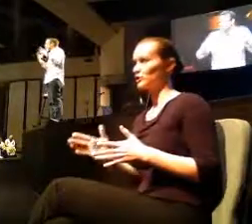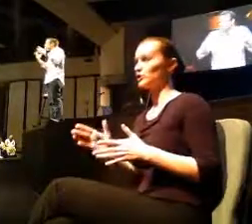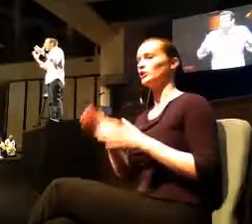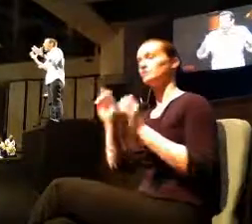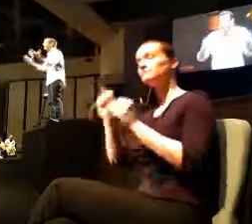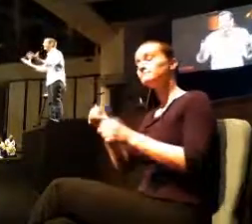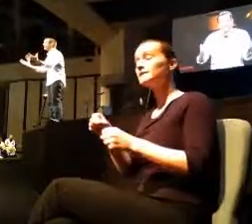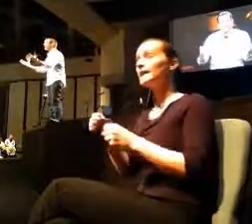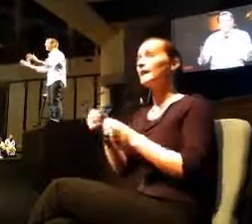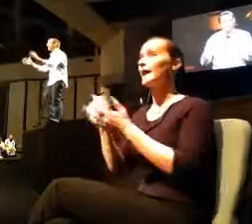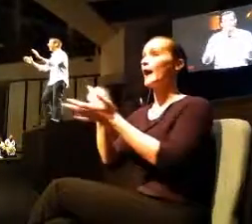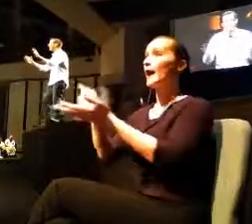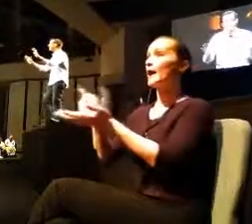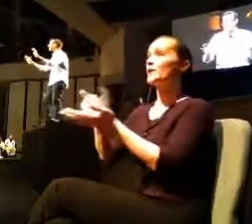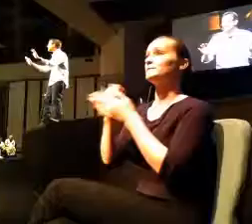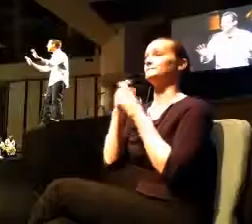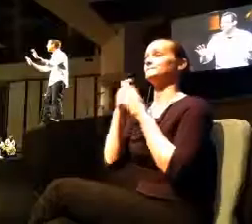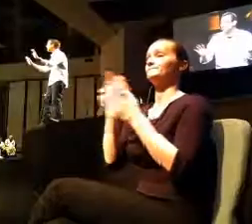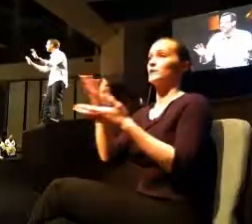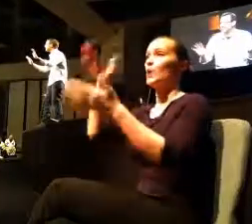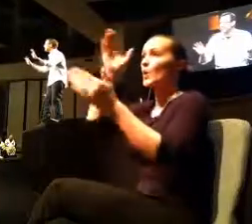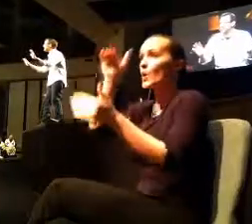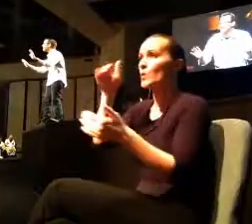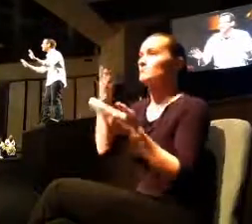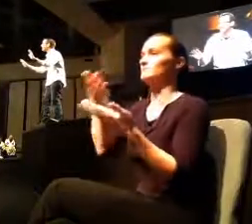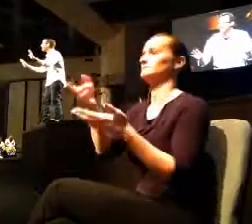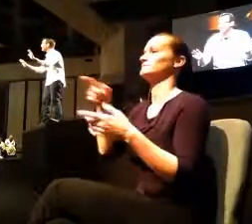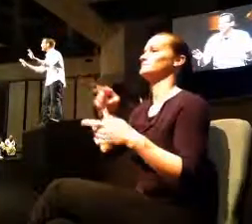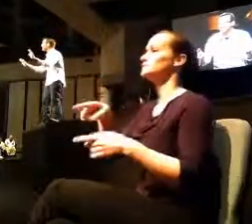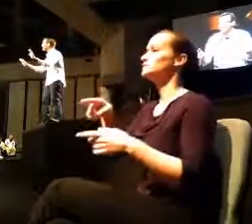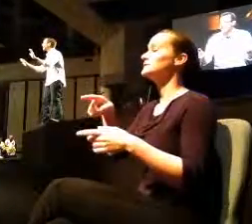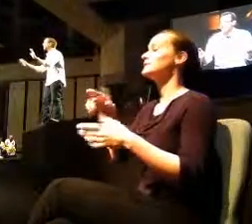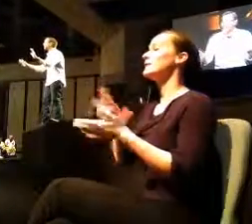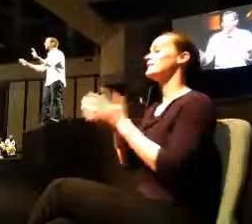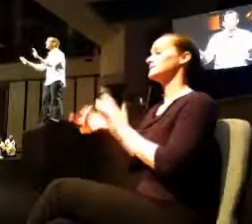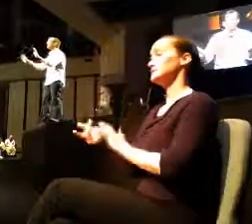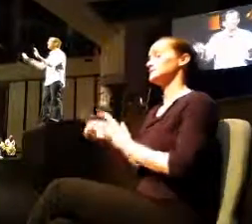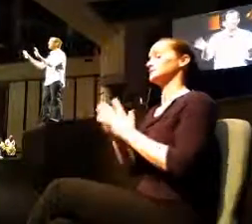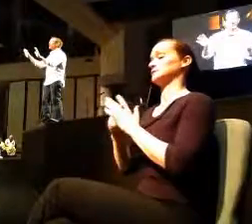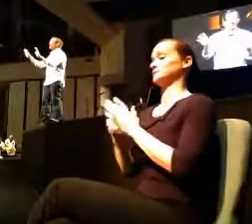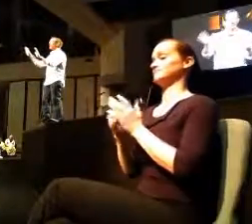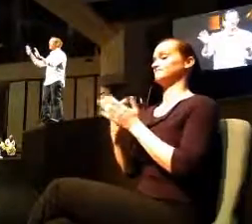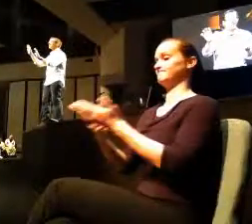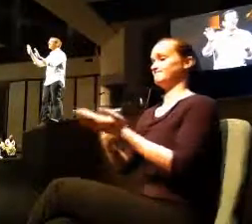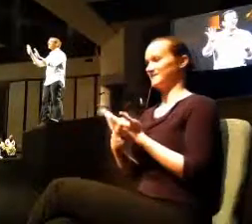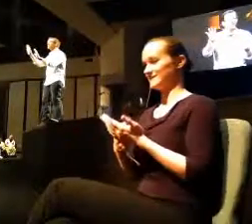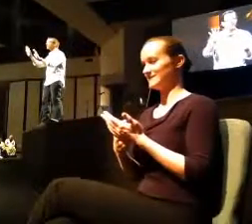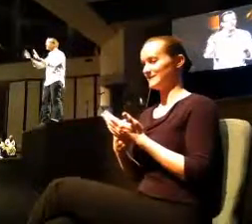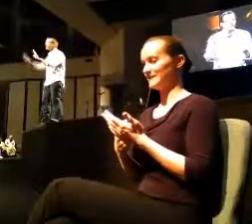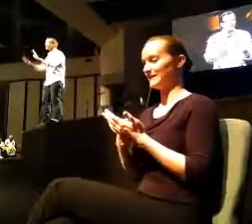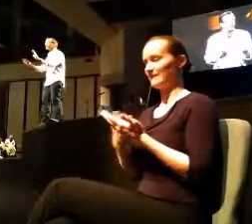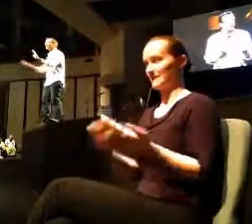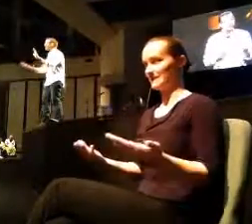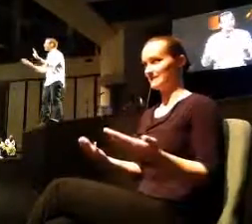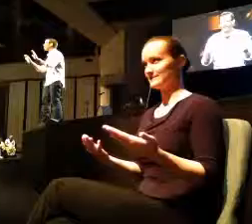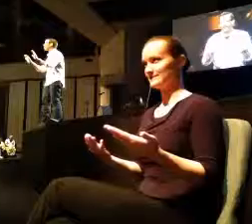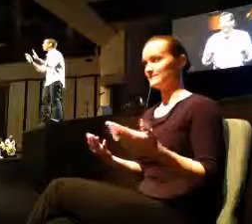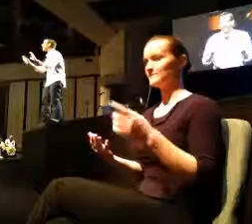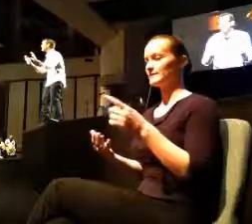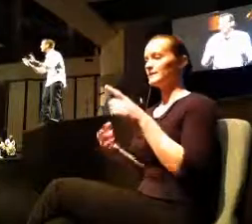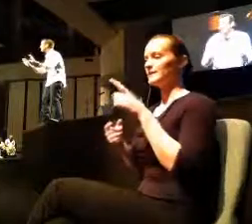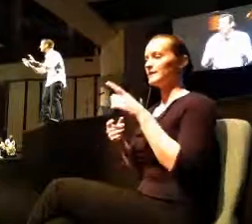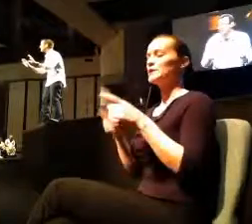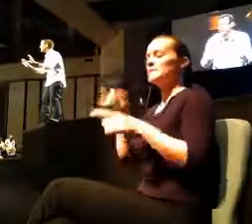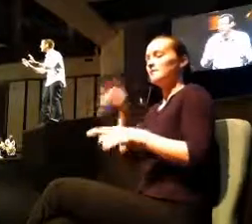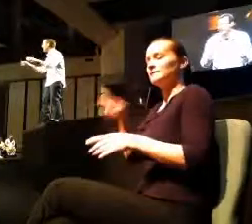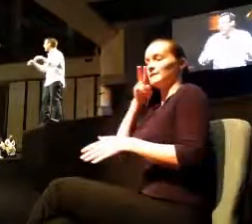And she's drawn into this moment. And then Jesus begins speaking of things that only someone who has some special abilities, like a